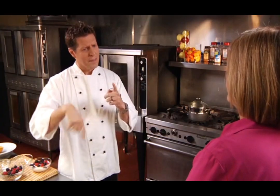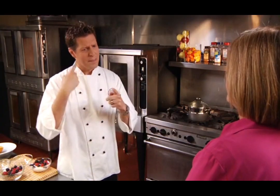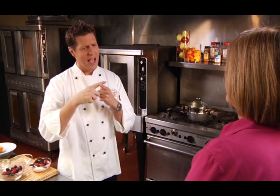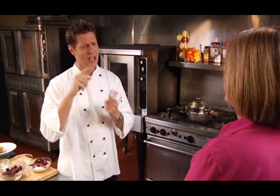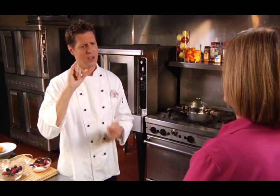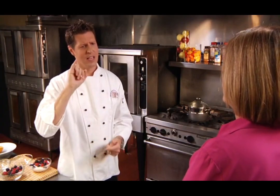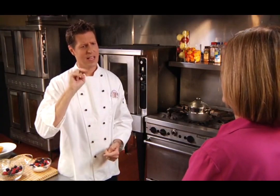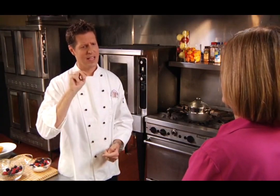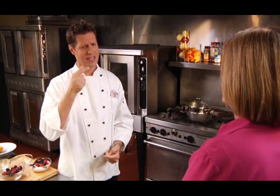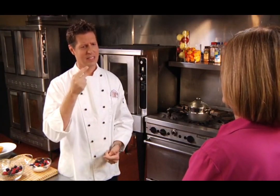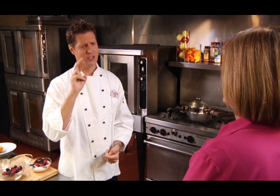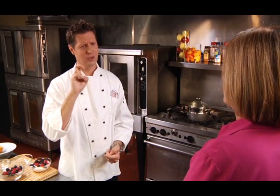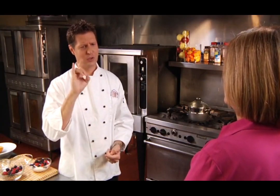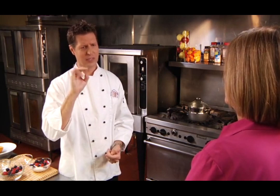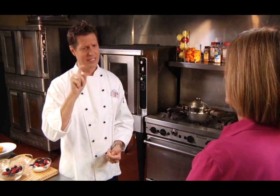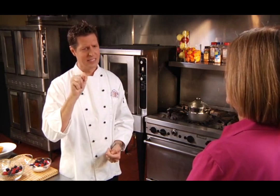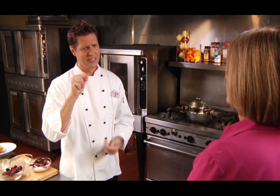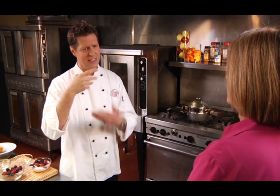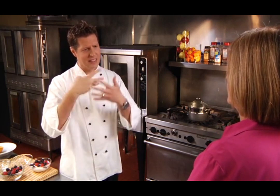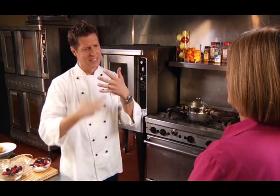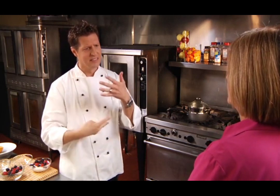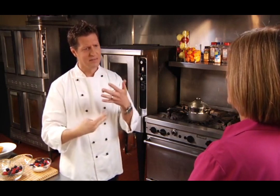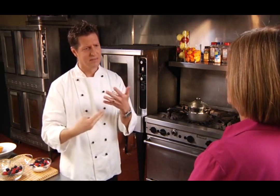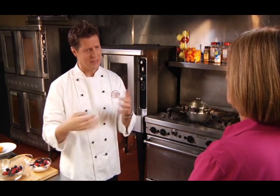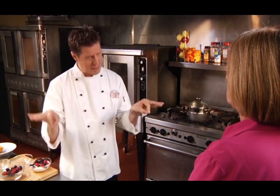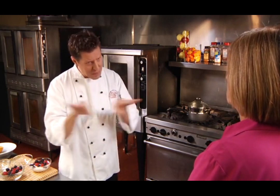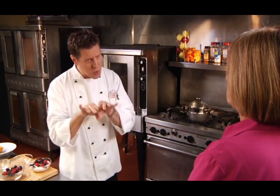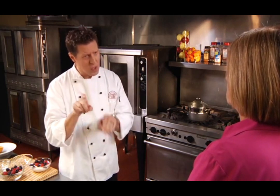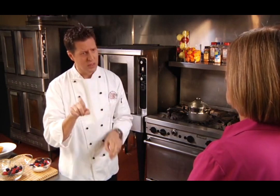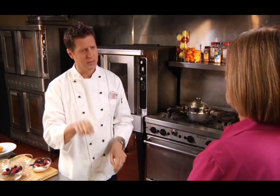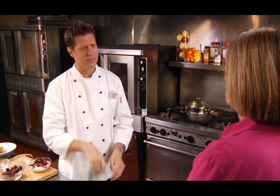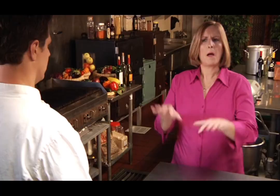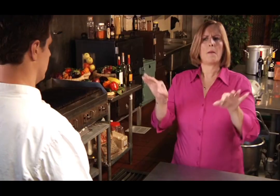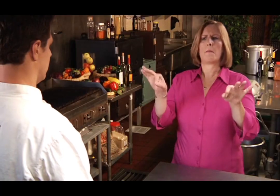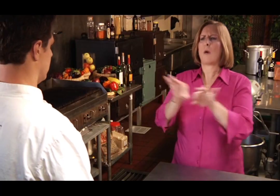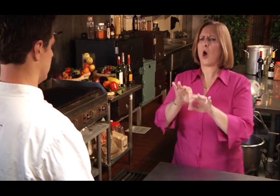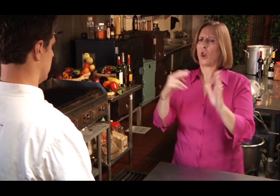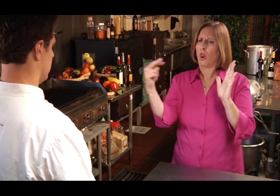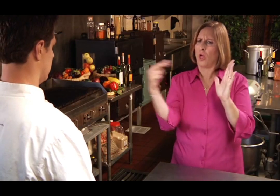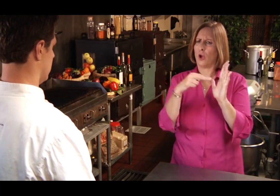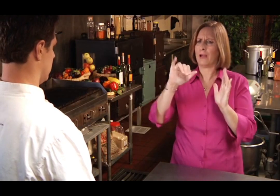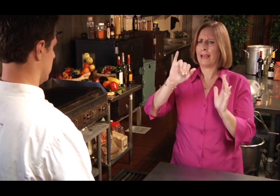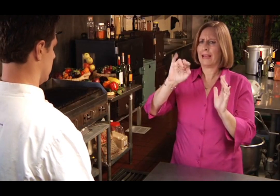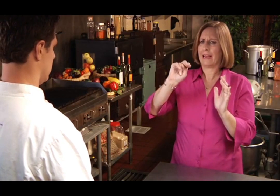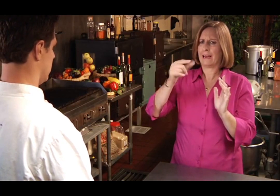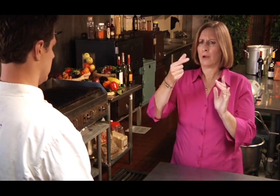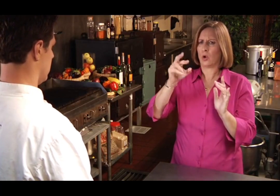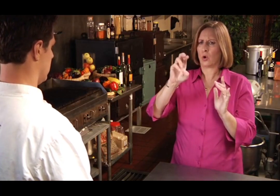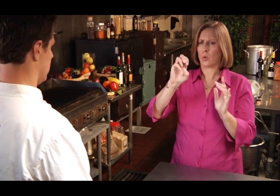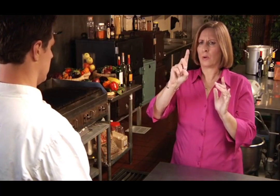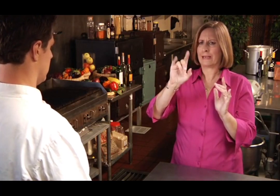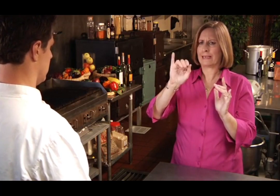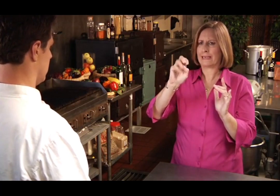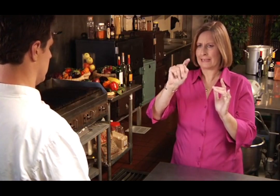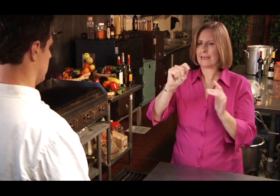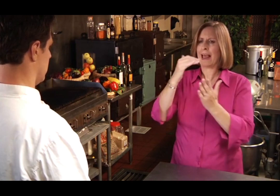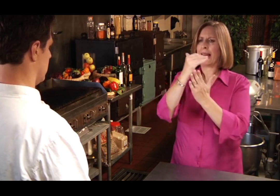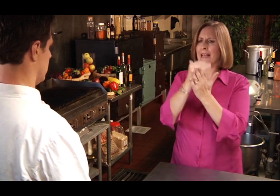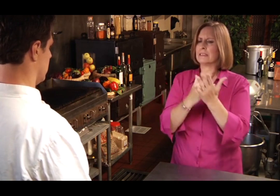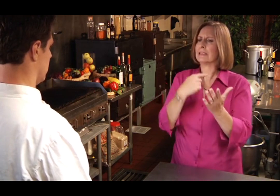What about the ingredient list? Is that important too? It is important to look at the ingredient list as it will tell